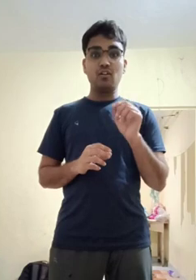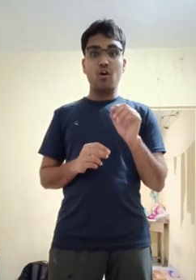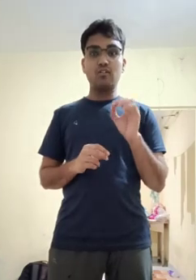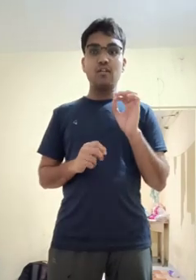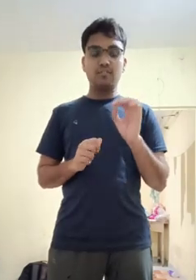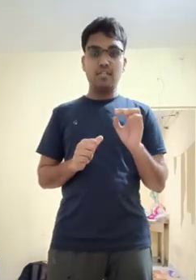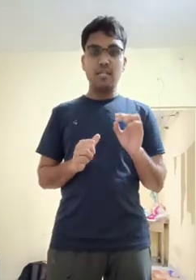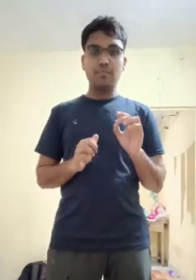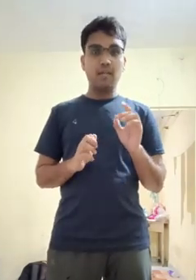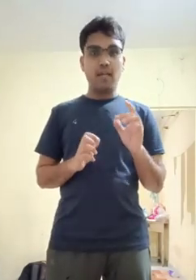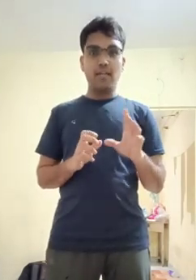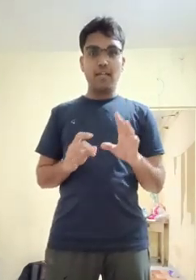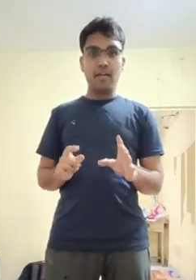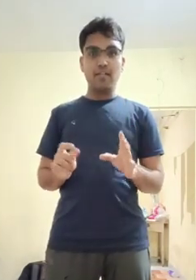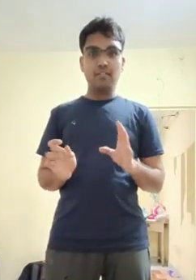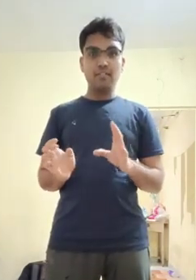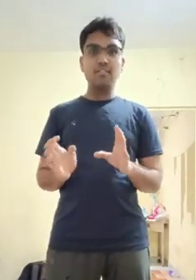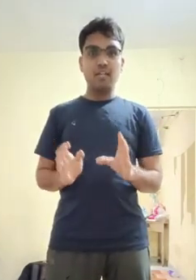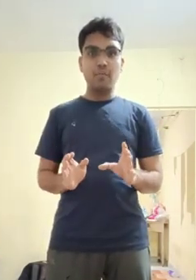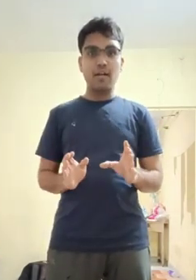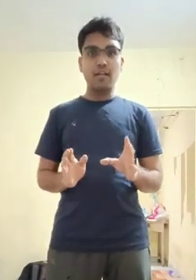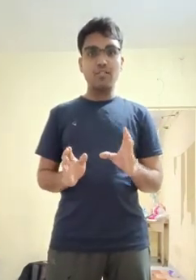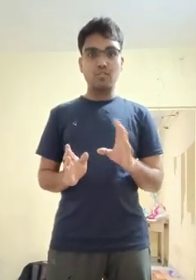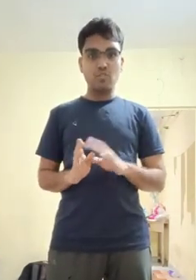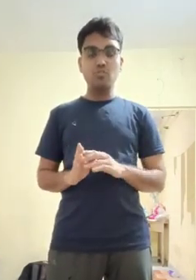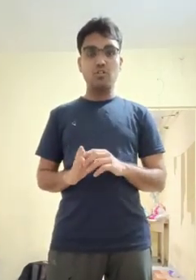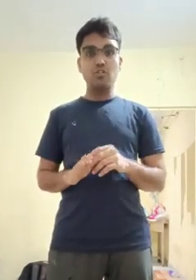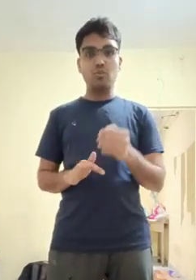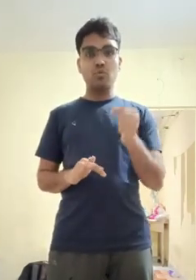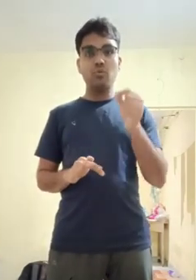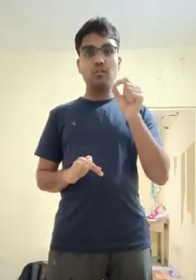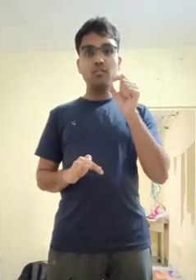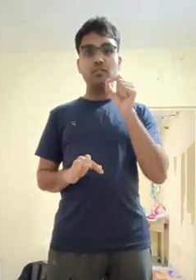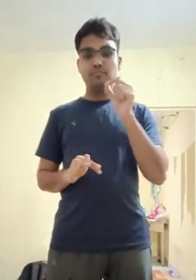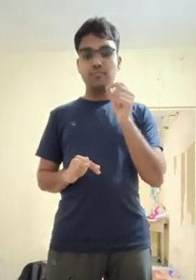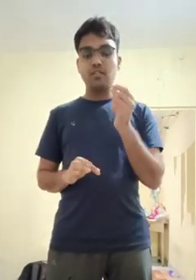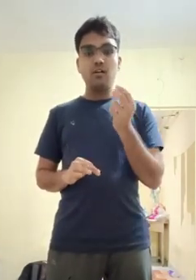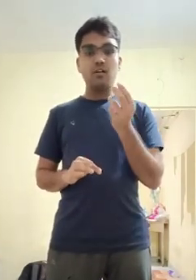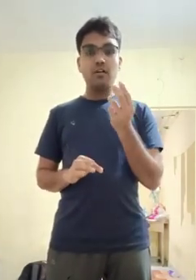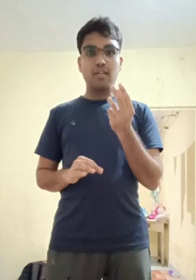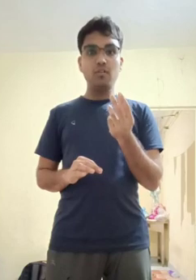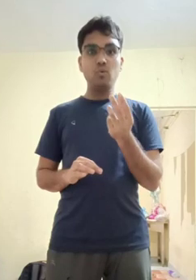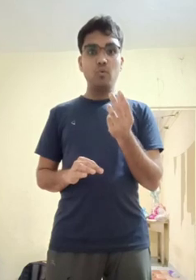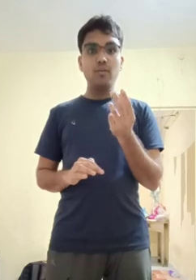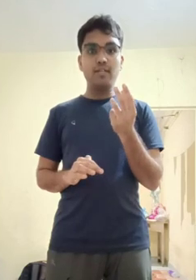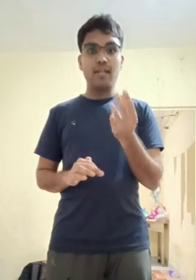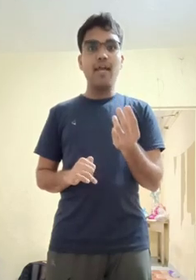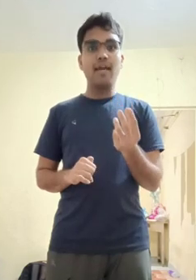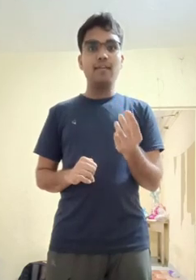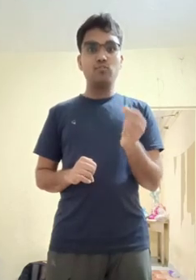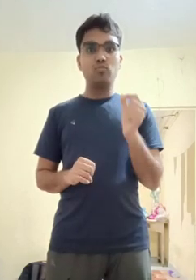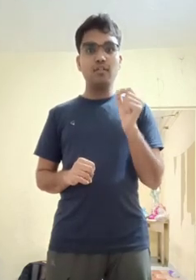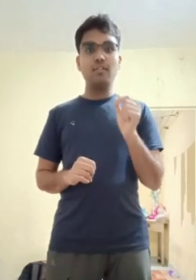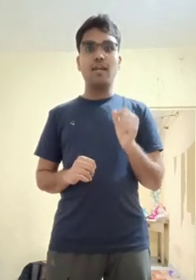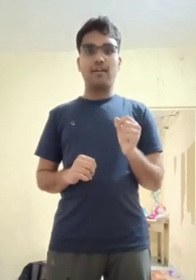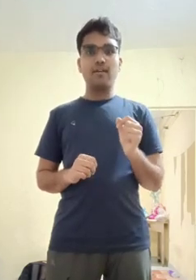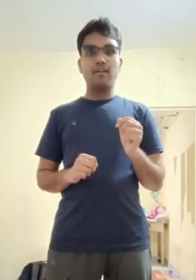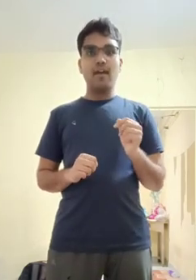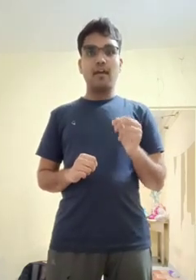dot sleep, this command is used to give delay to the thread, and